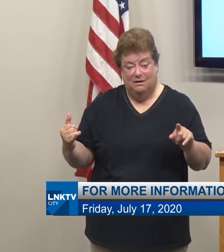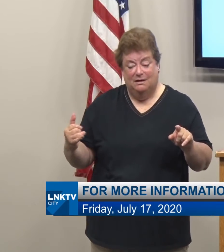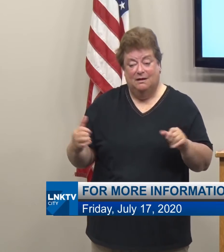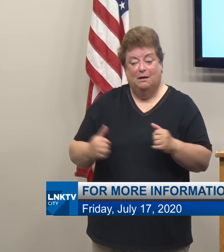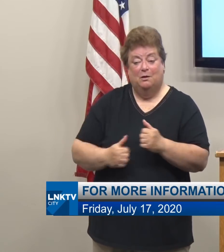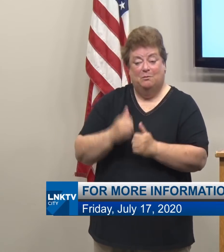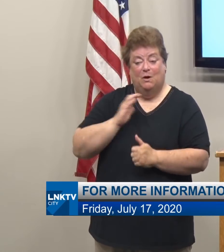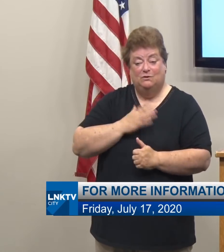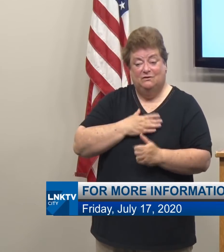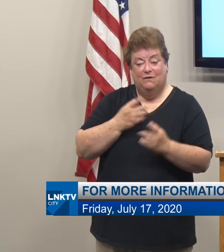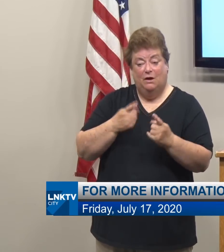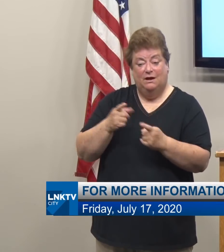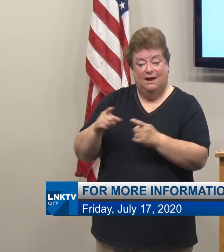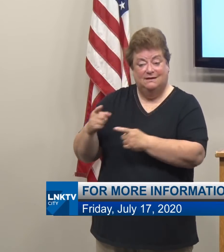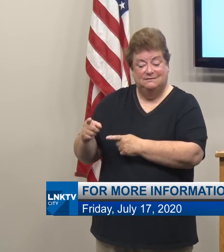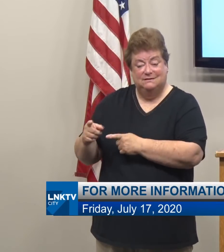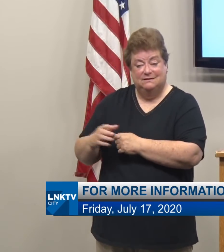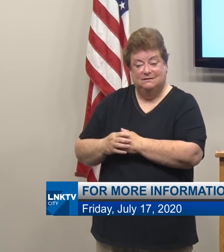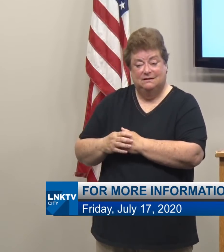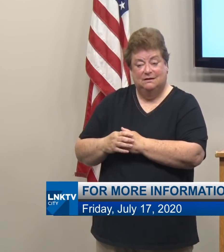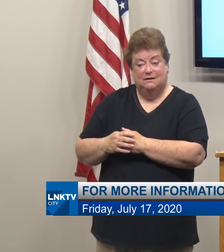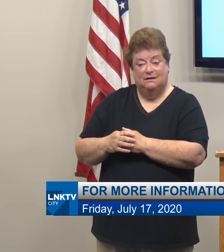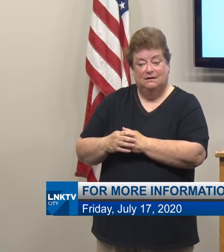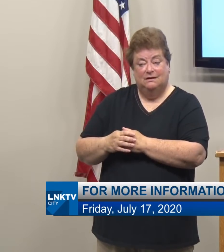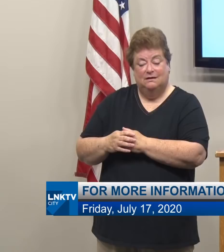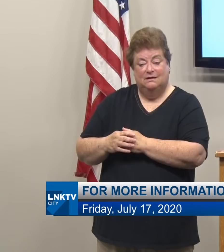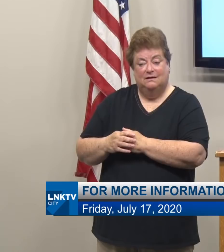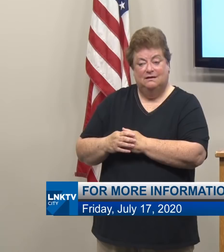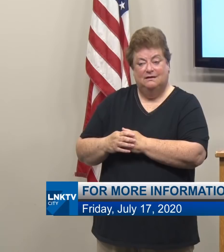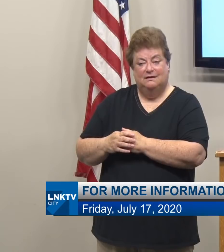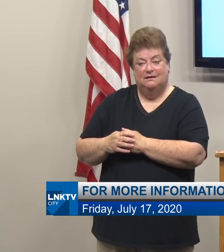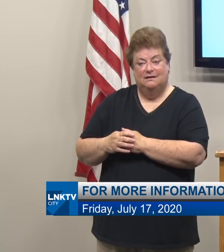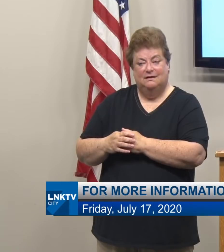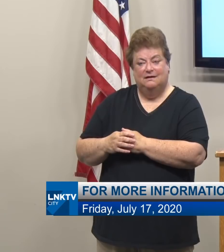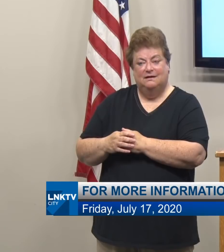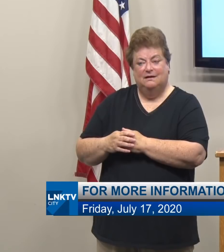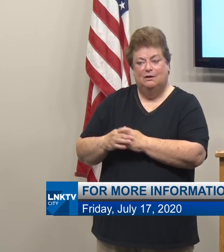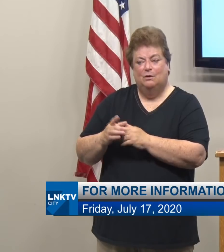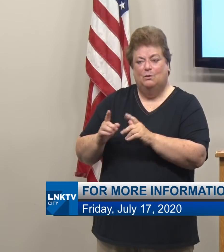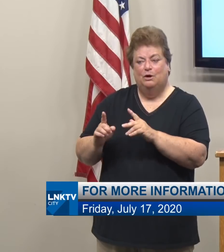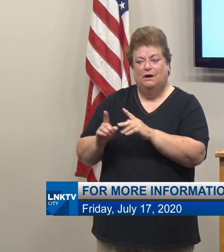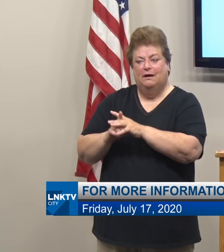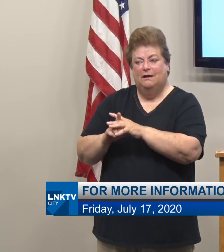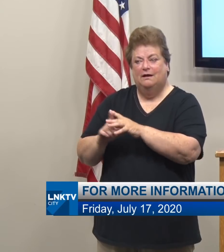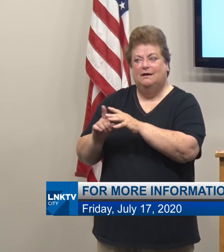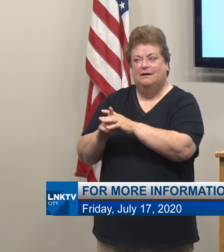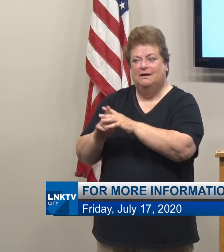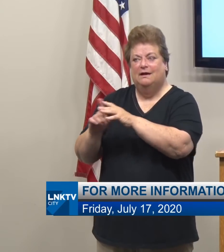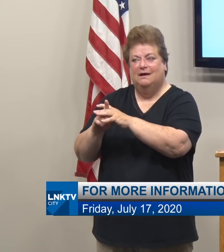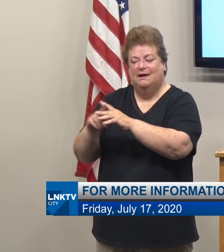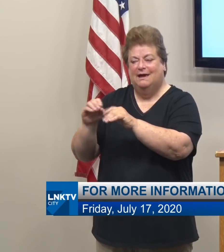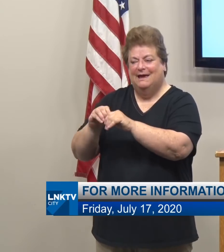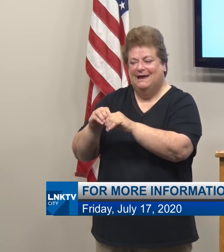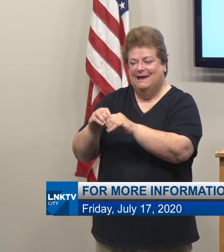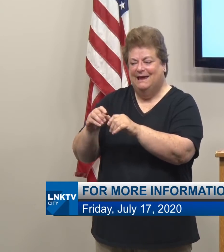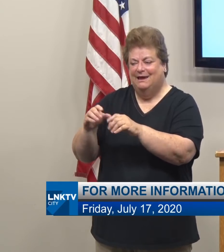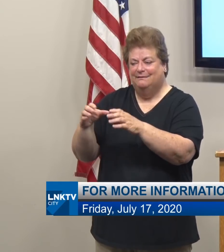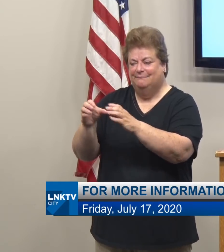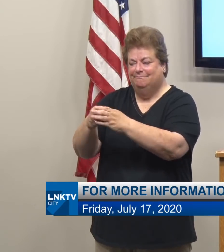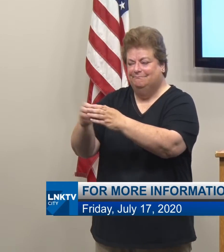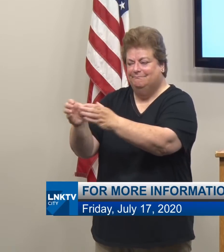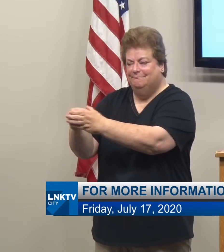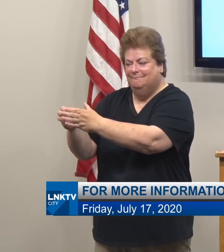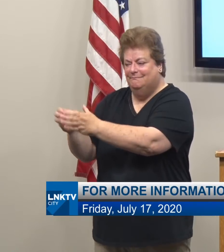cases were emerging in clusters in known locations, which made it easier